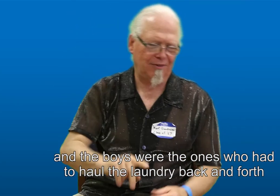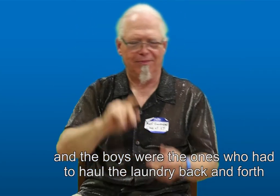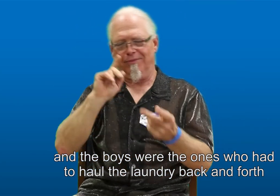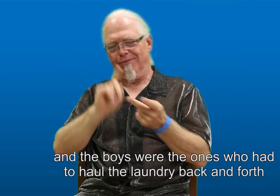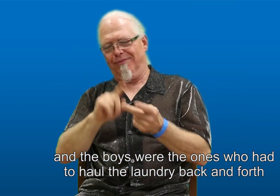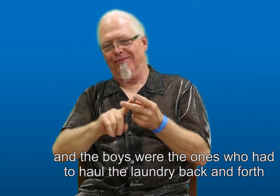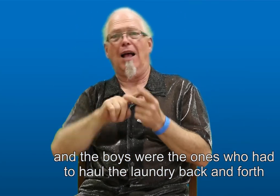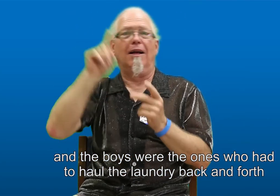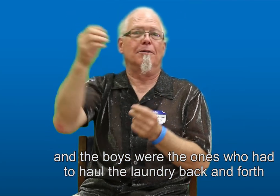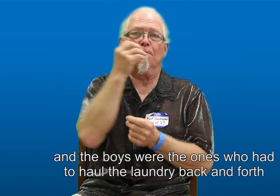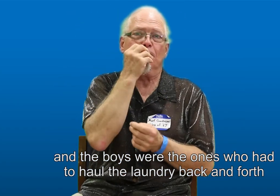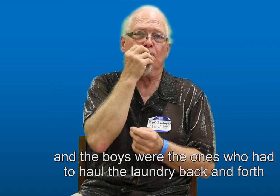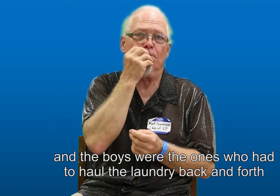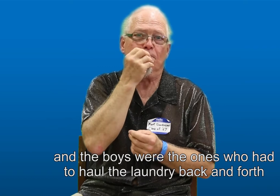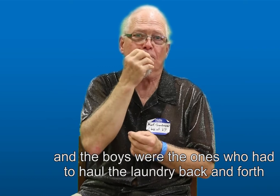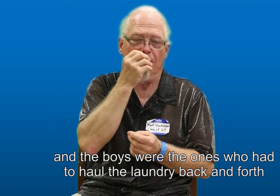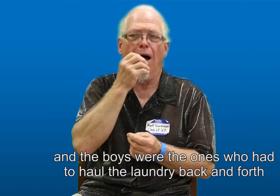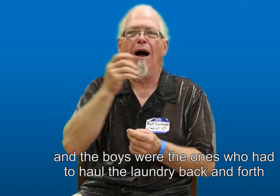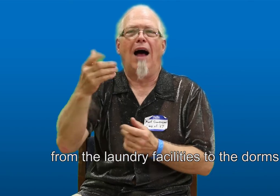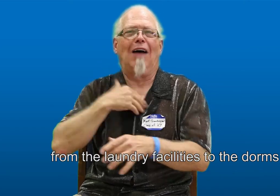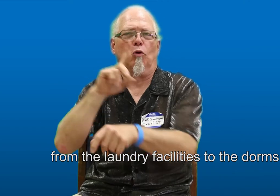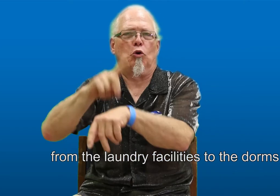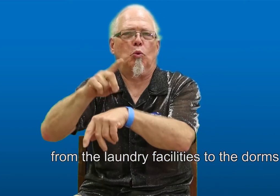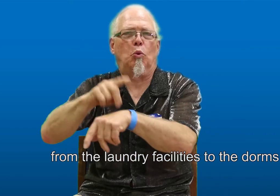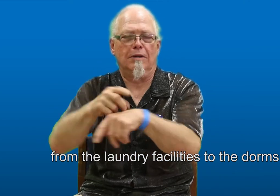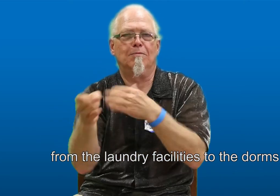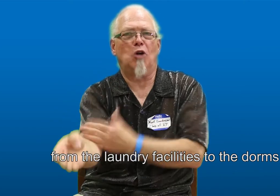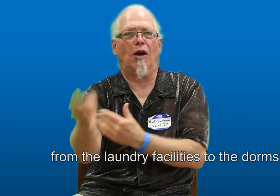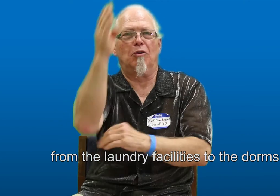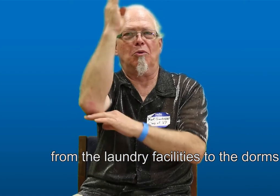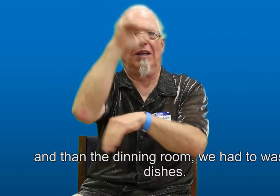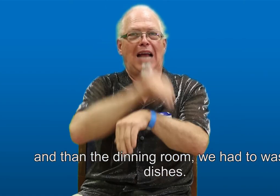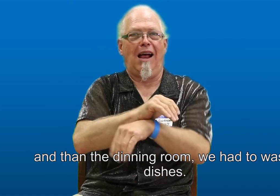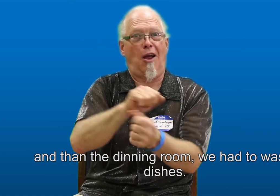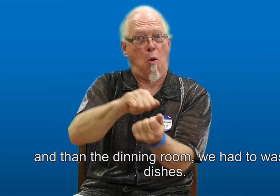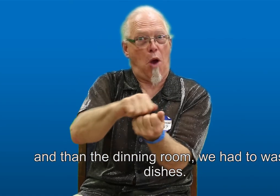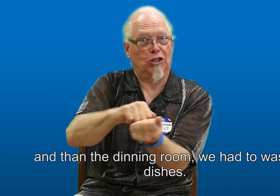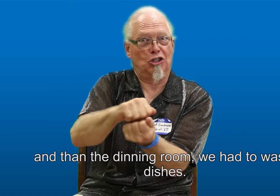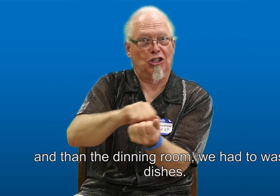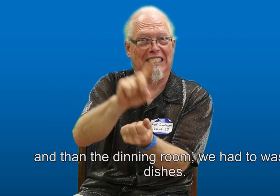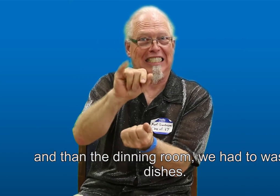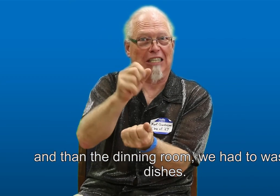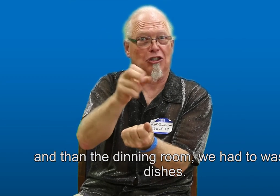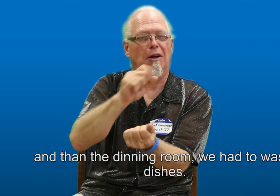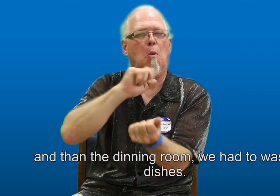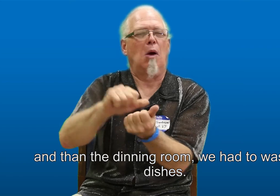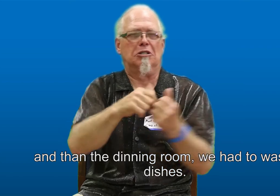the ones that had to, you know, haul the laundry back and forth from the laundry facility to the dorms. And And then in the dining room, we had to wash